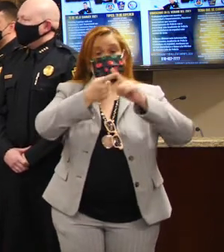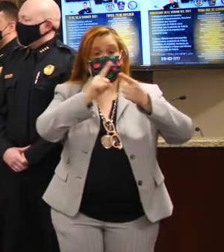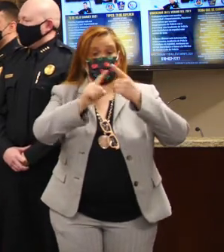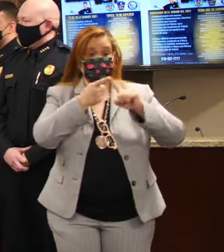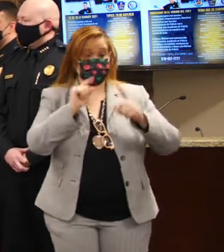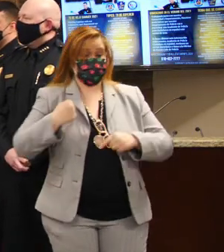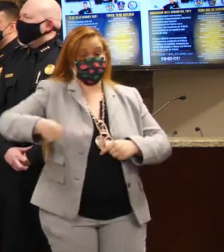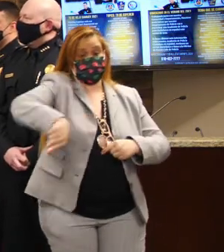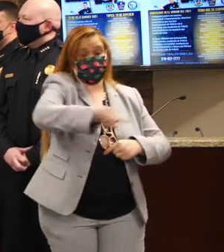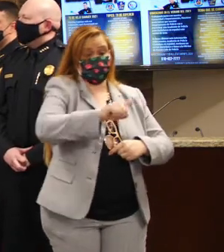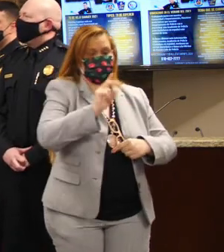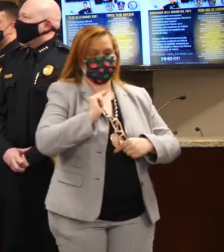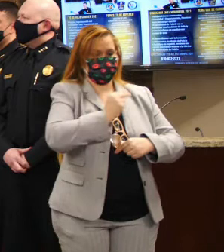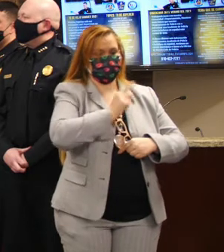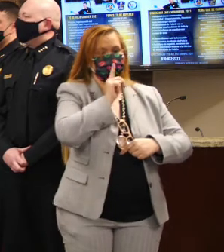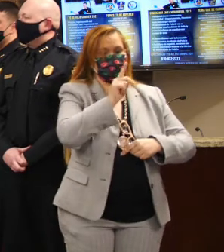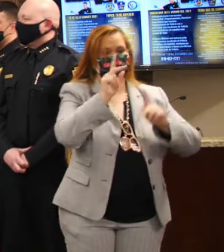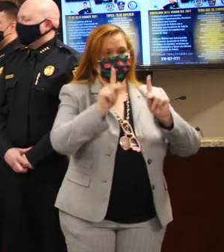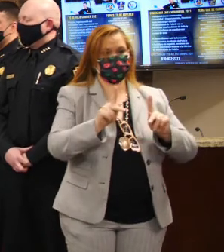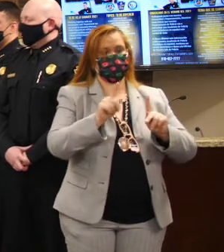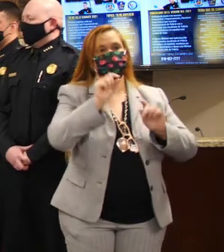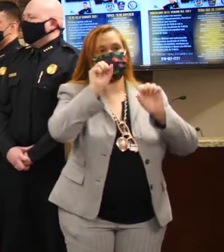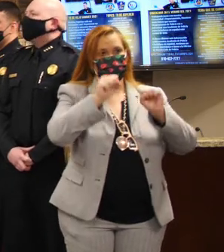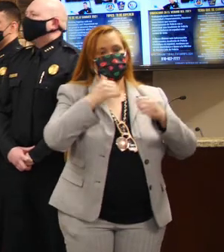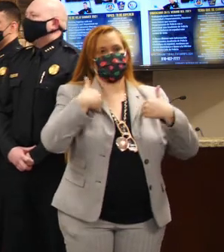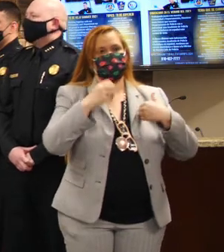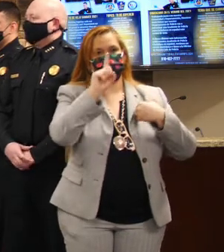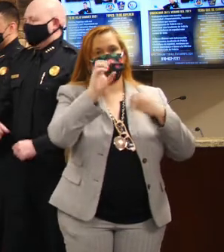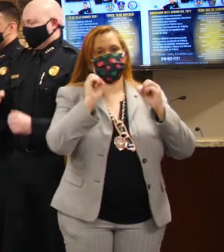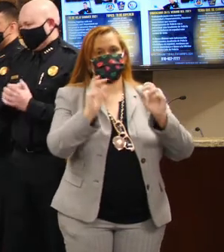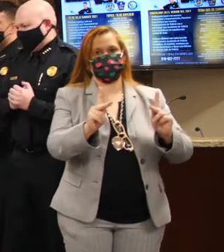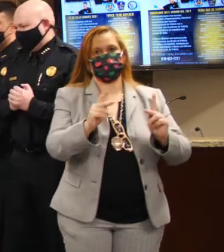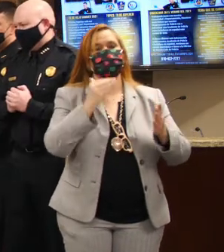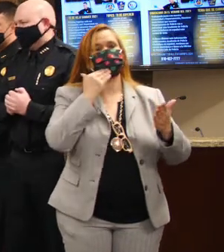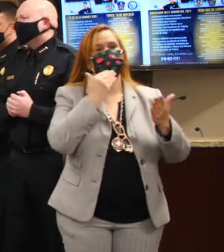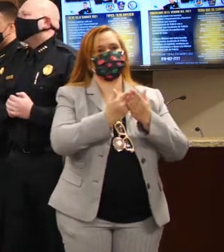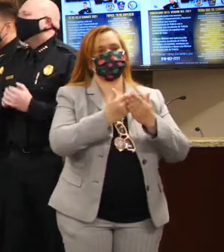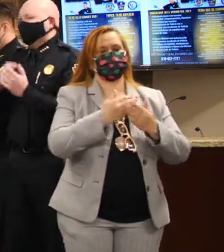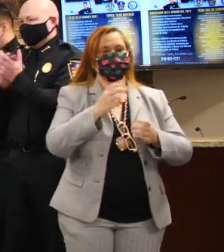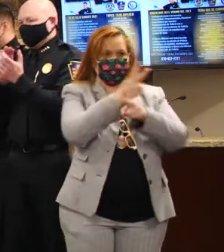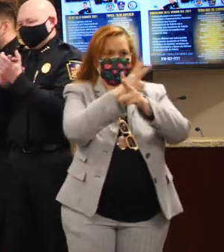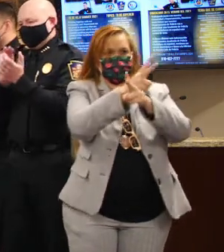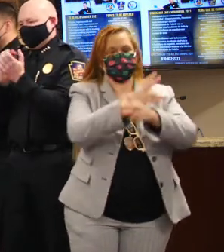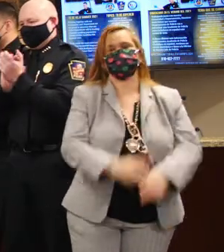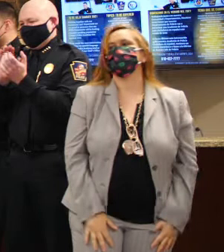pero espero con esta oportunidad podemos enseñarles lo contrario. Pasen bueno, mi gente, cuídense.